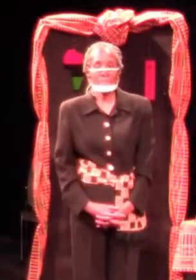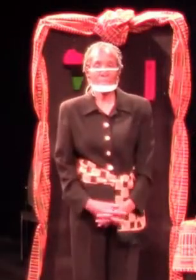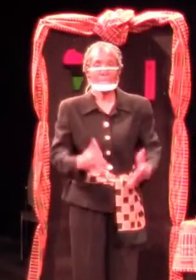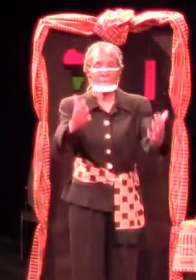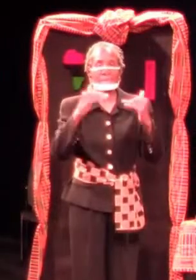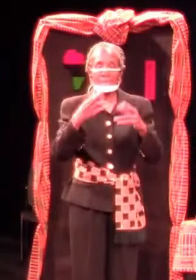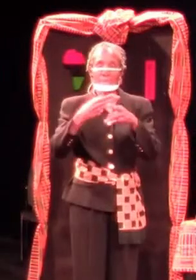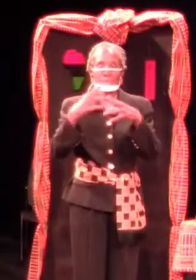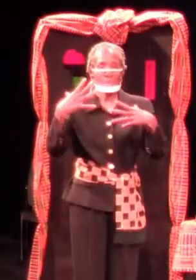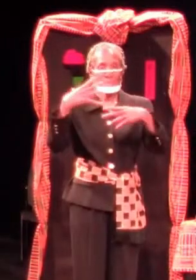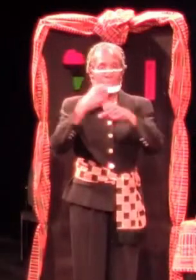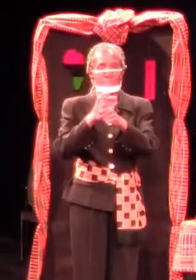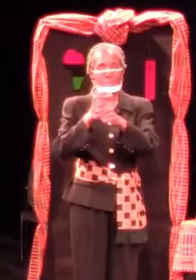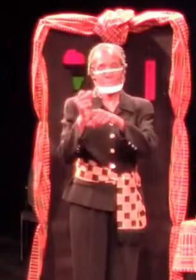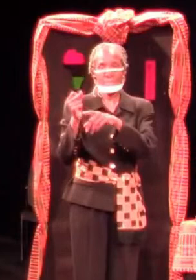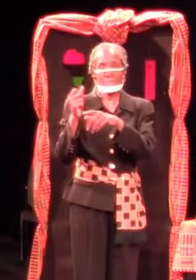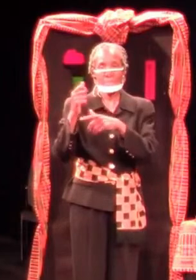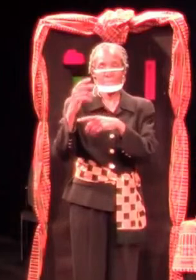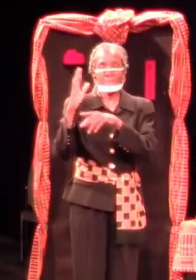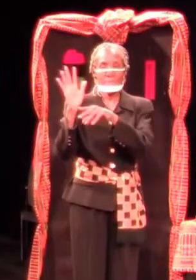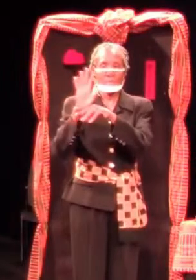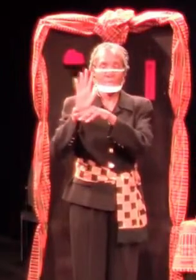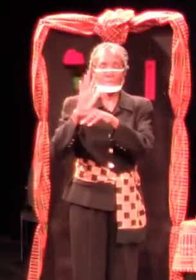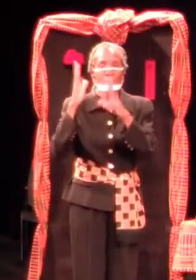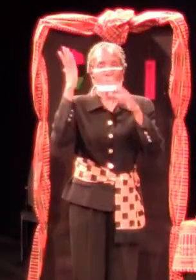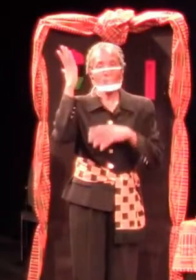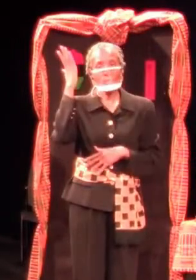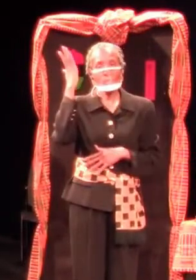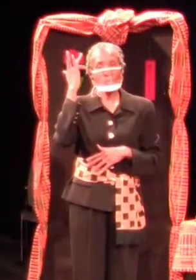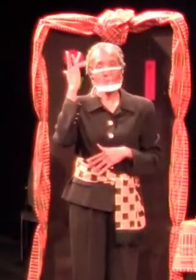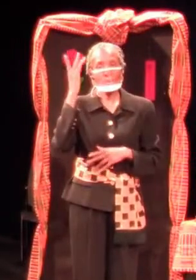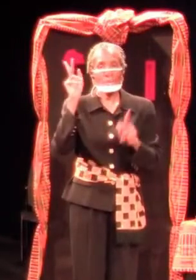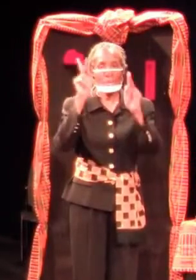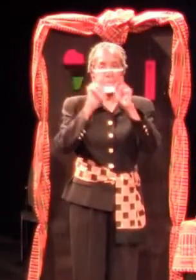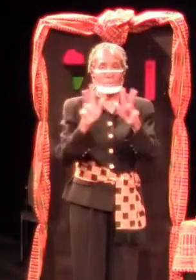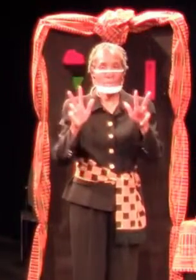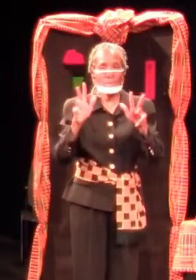Next, I have a short video on why Kwanzaa.